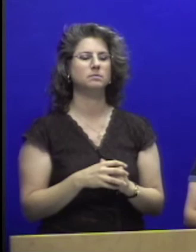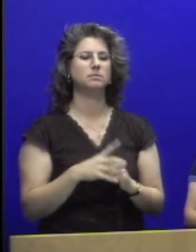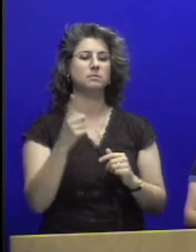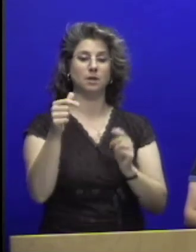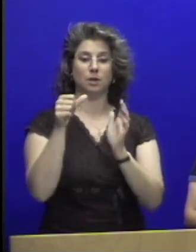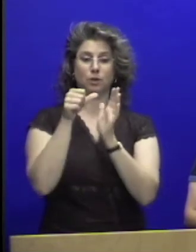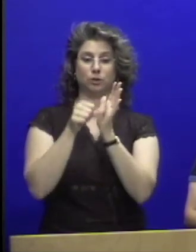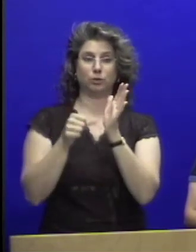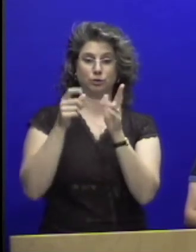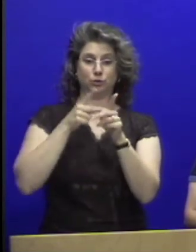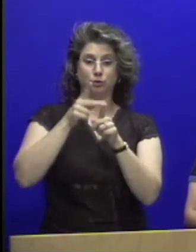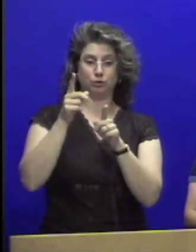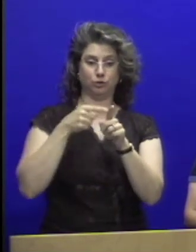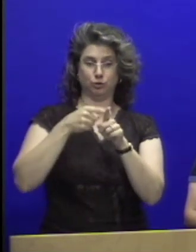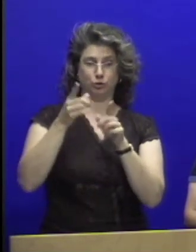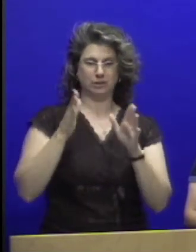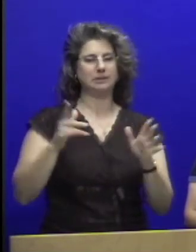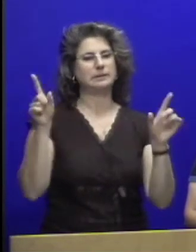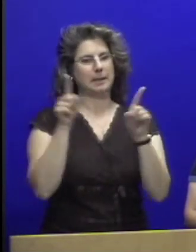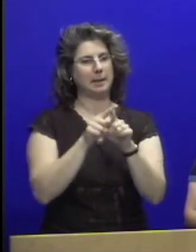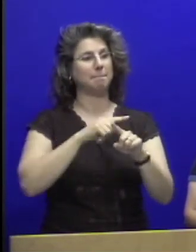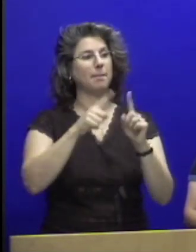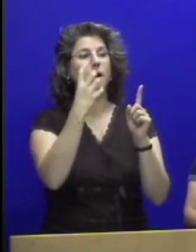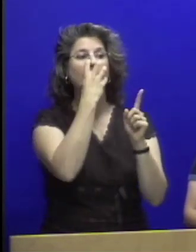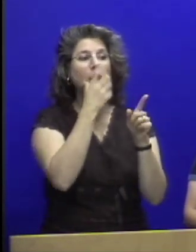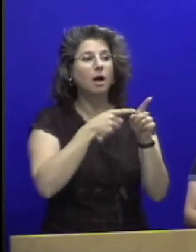but the anesthesiologists often change.